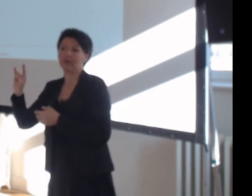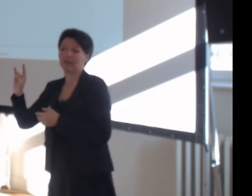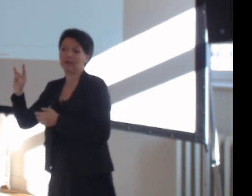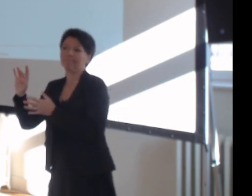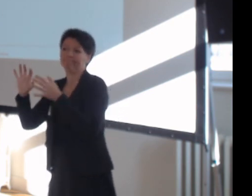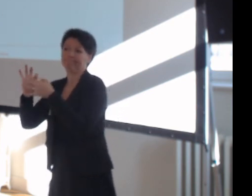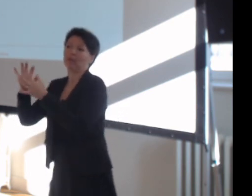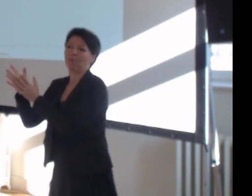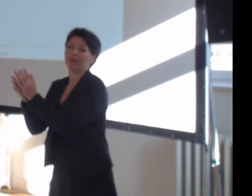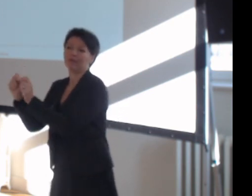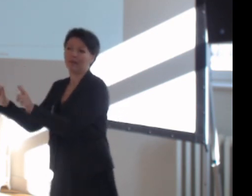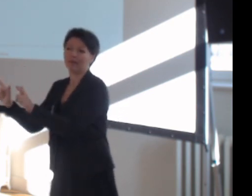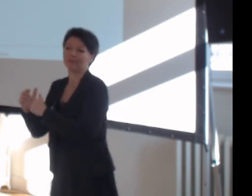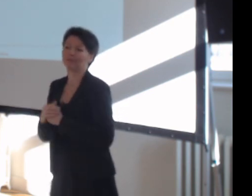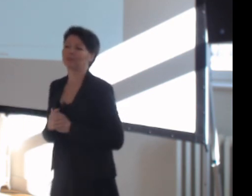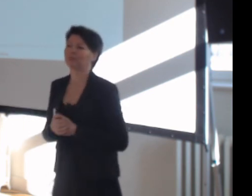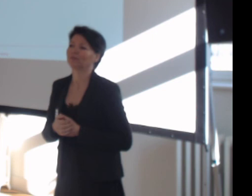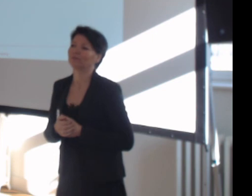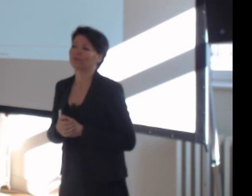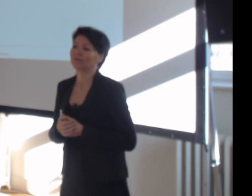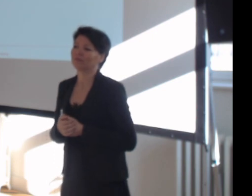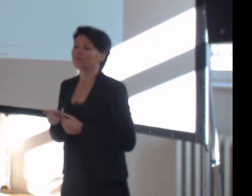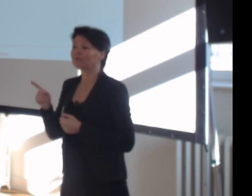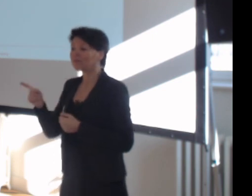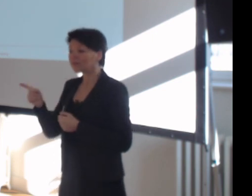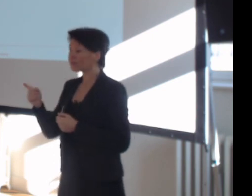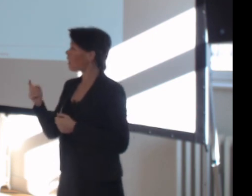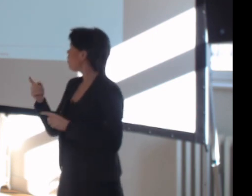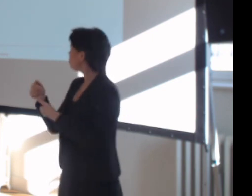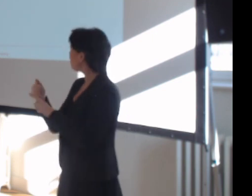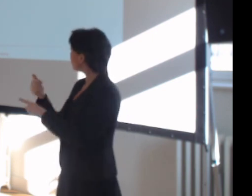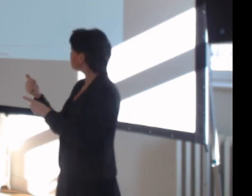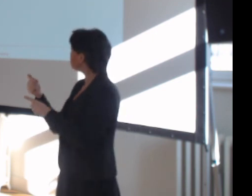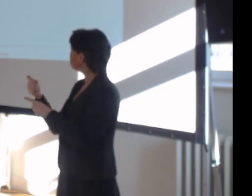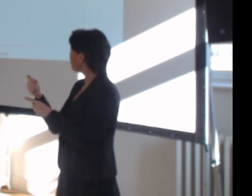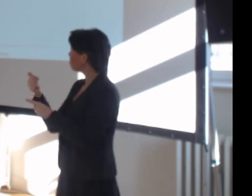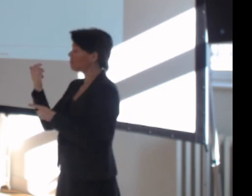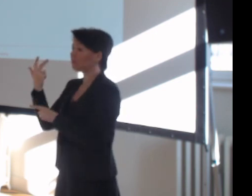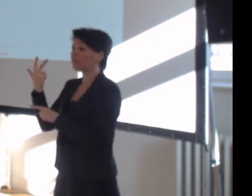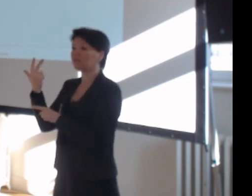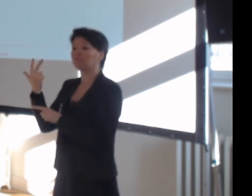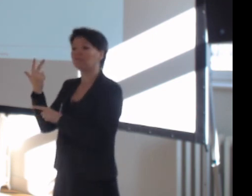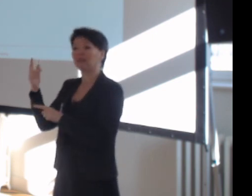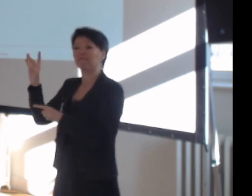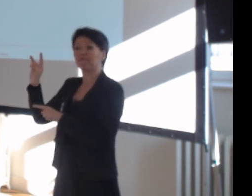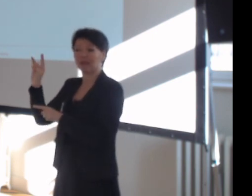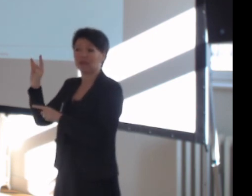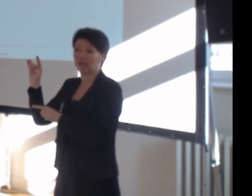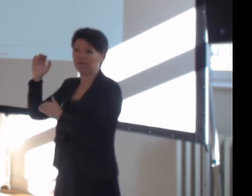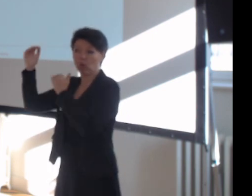language, and 43 of these are adult titles. And the adult titles there are about